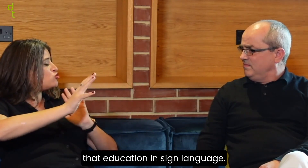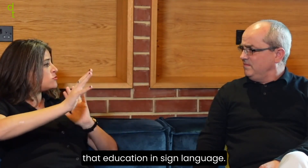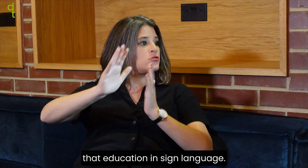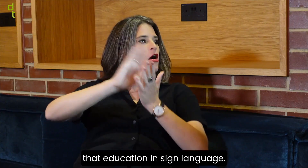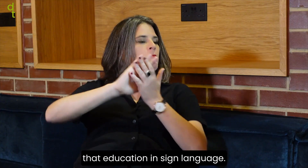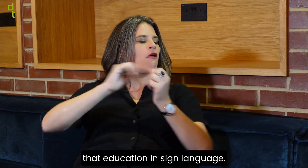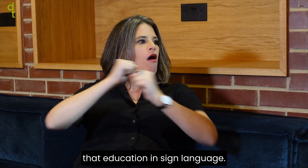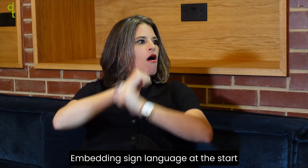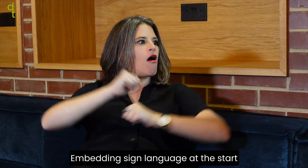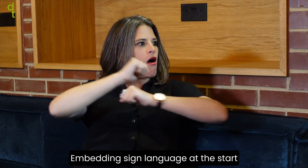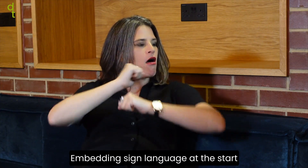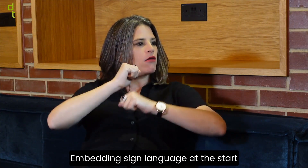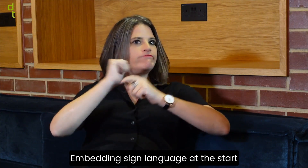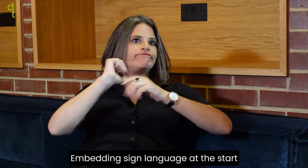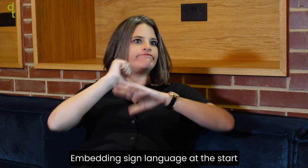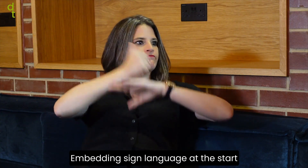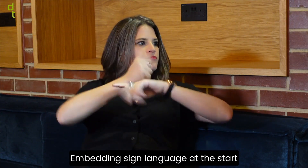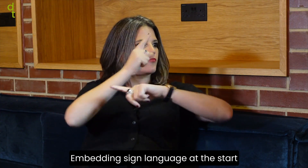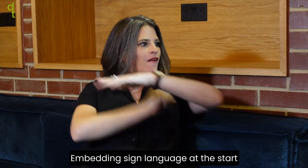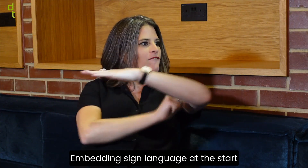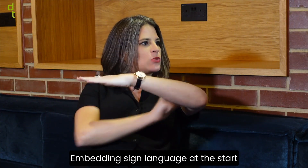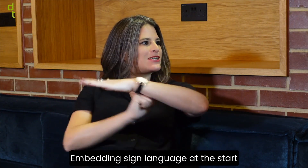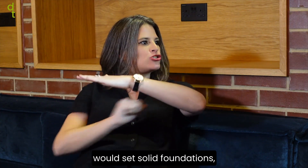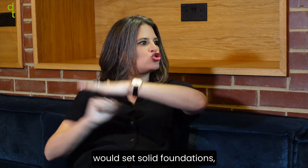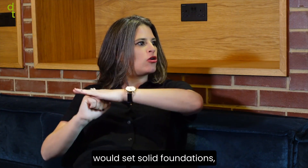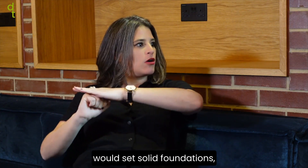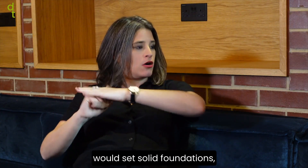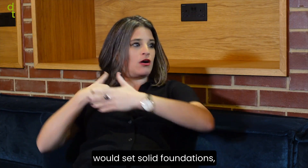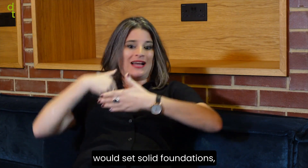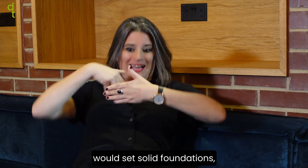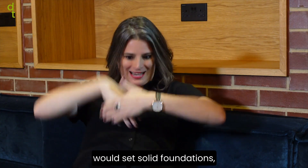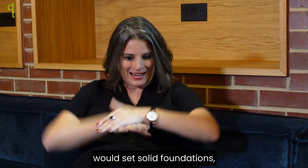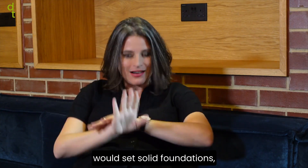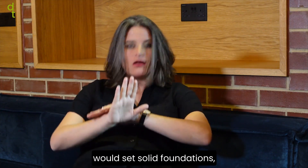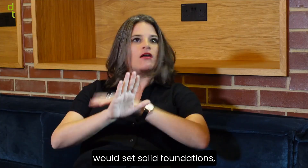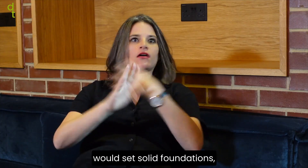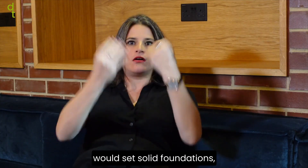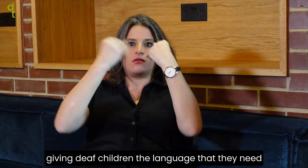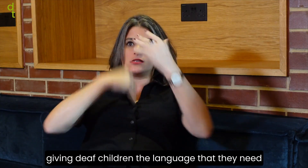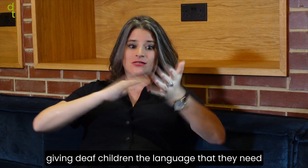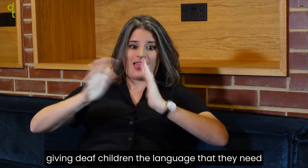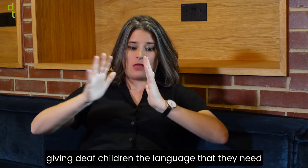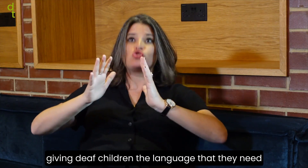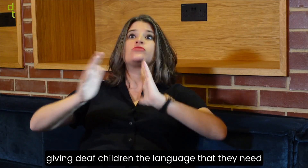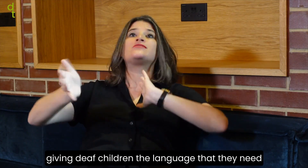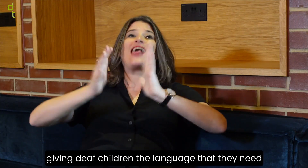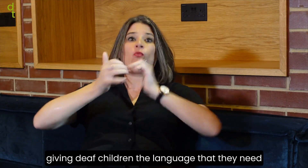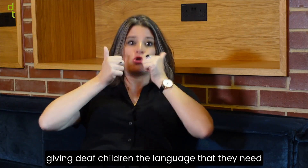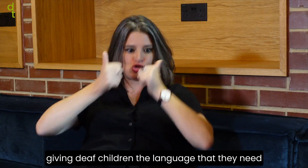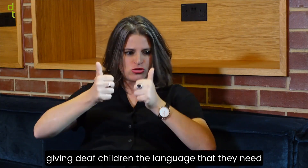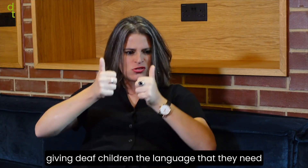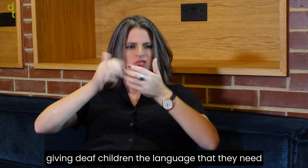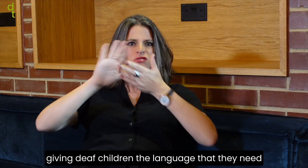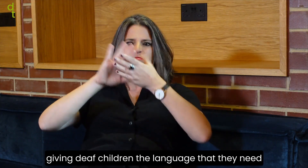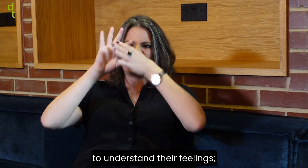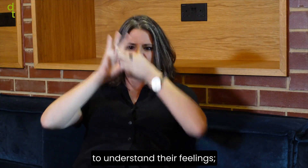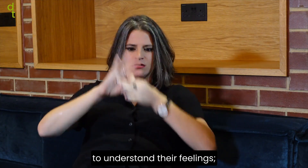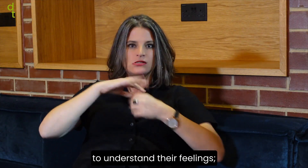language. Embedding sign language at the start would set solid foundations, giving deaf children the language that they need to understand